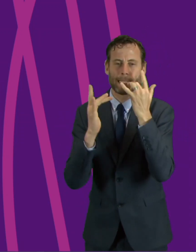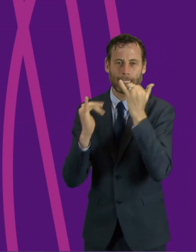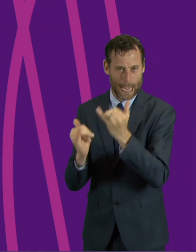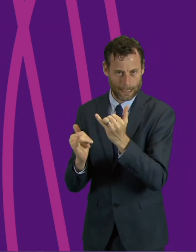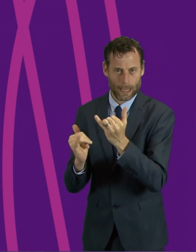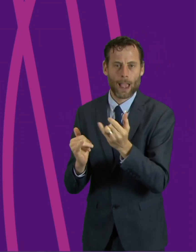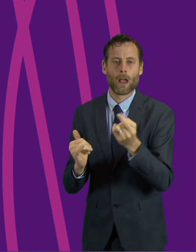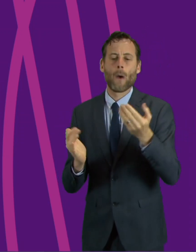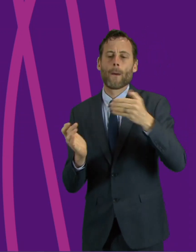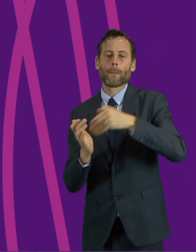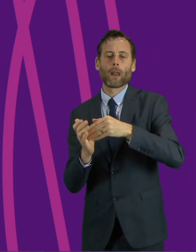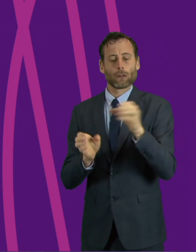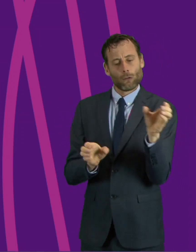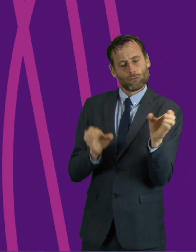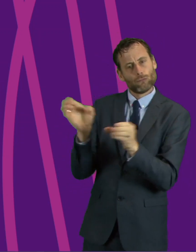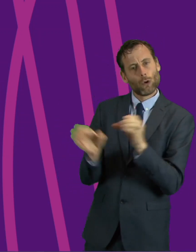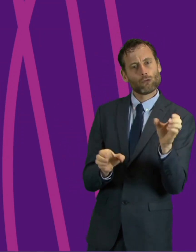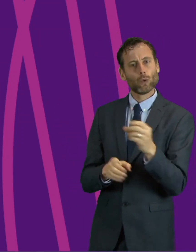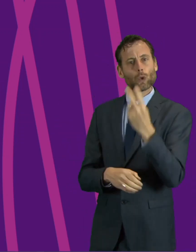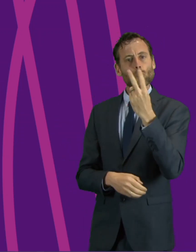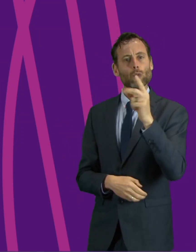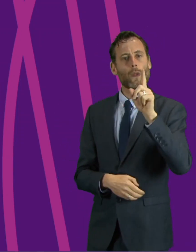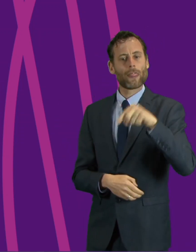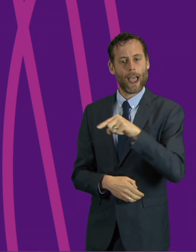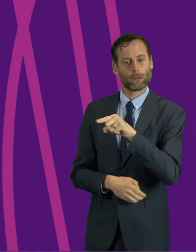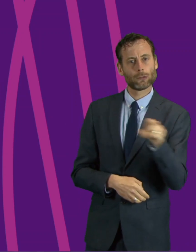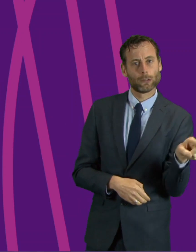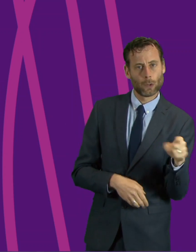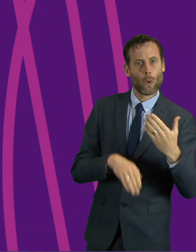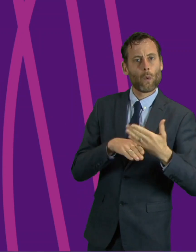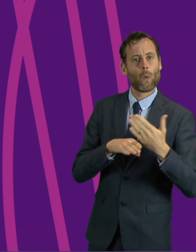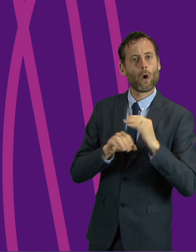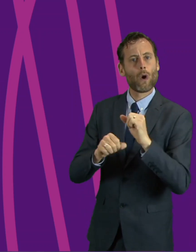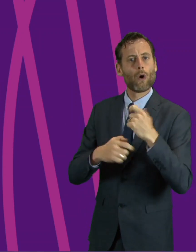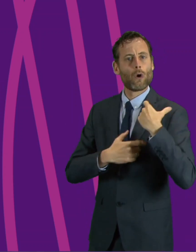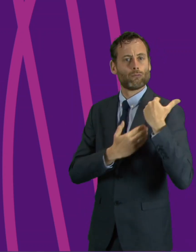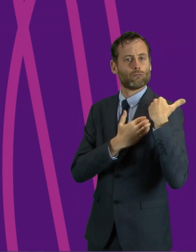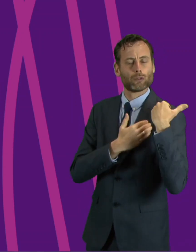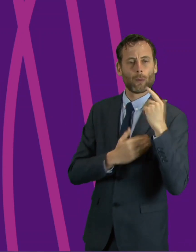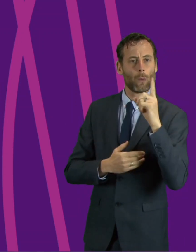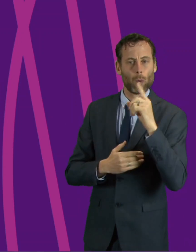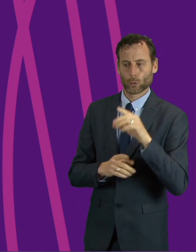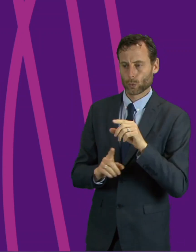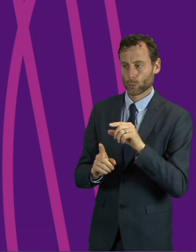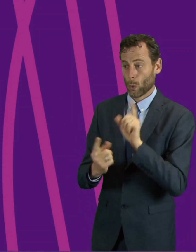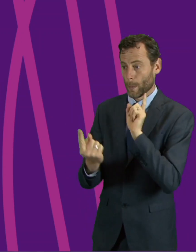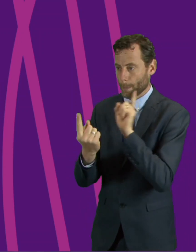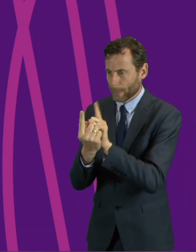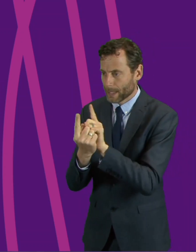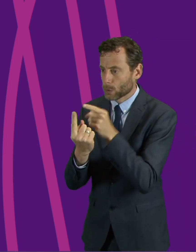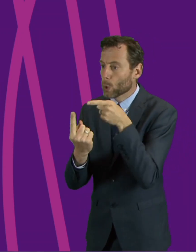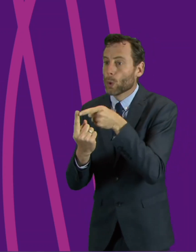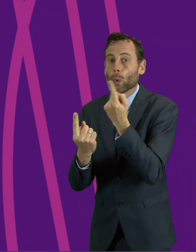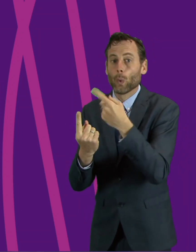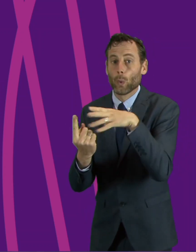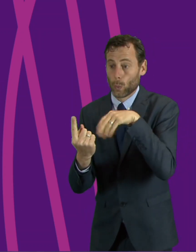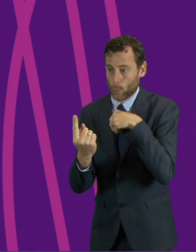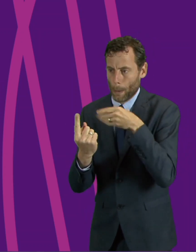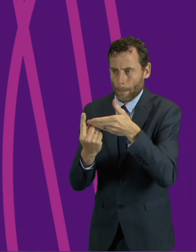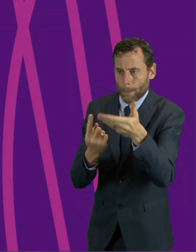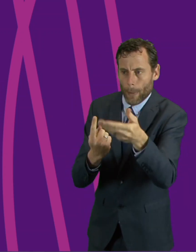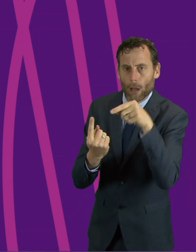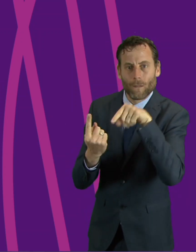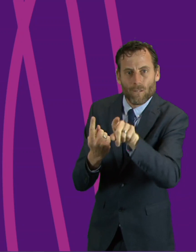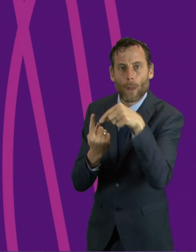contact tracers in the next 4 weeks. Can the First Minister tell us how many contact tracers there are currently, how the 2,000 will